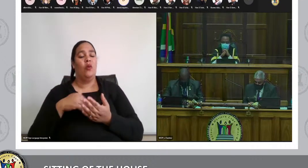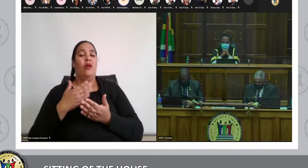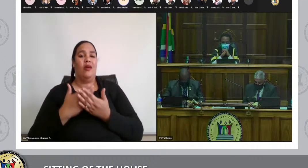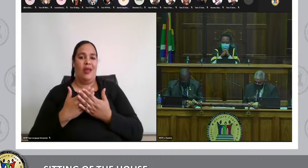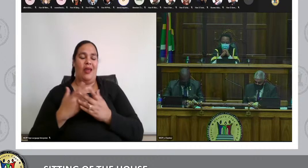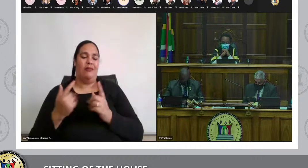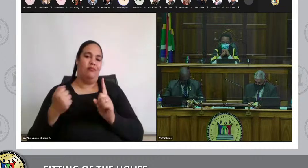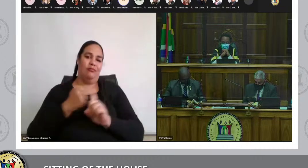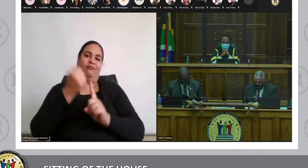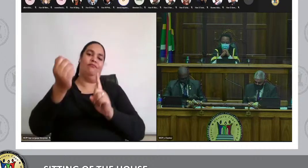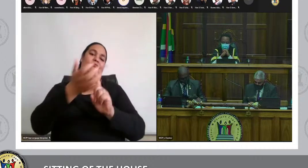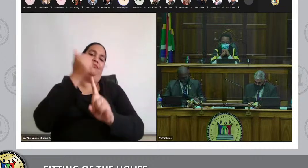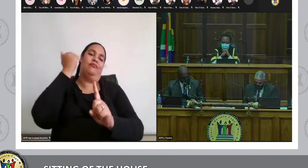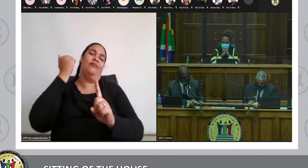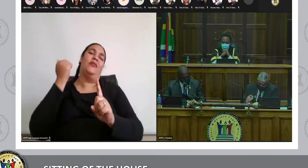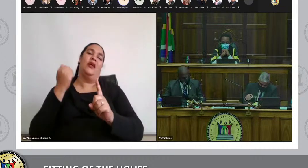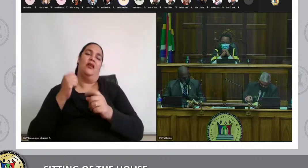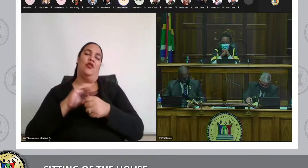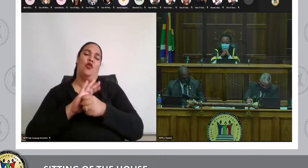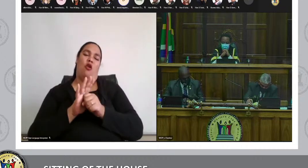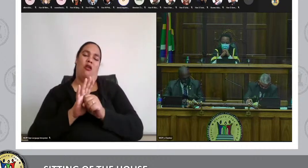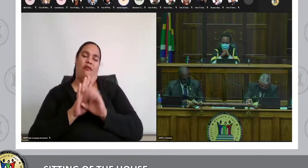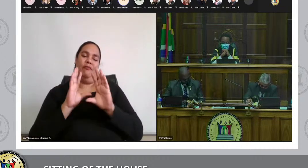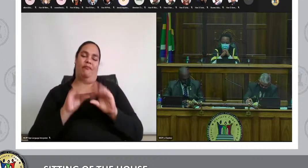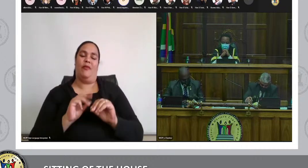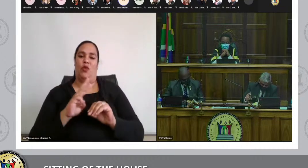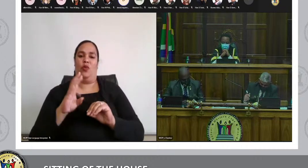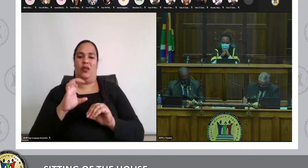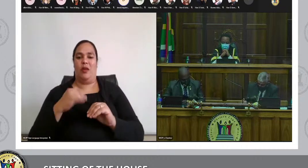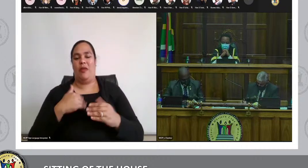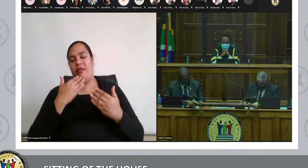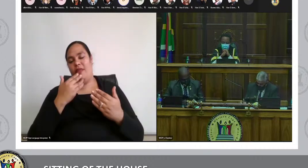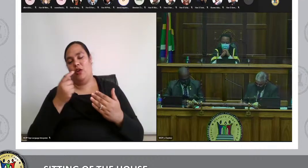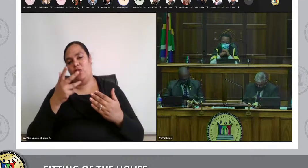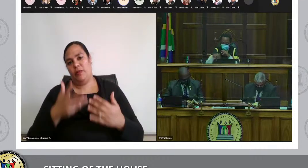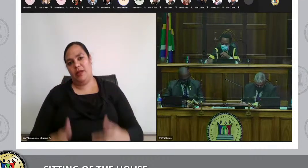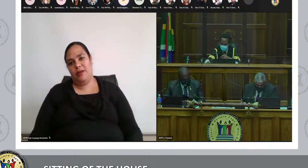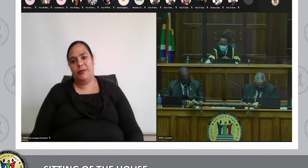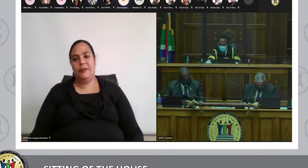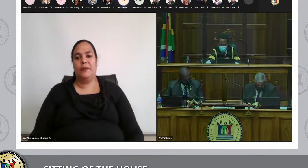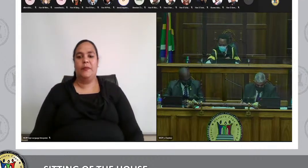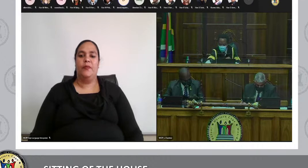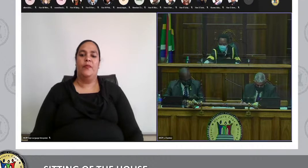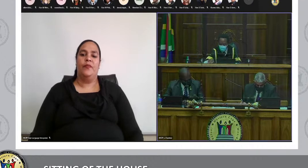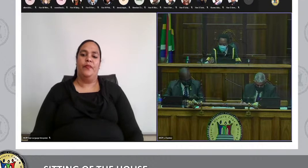beat the COVID-19 pandemic in the Western Cape. I thank you, Speaker.